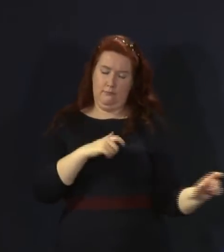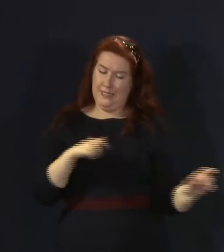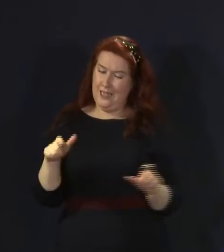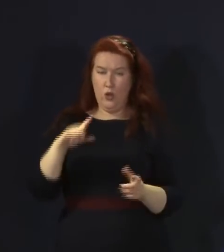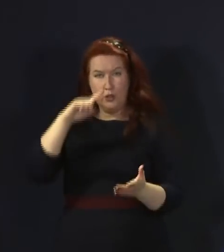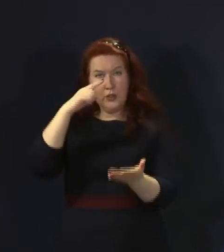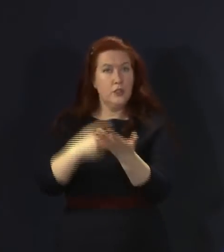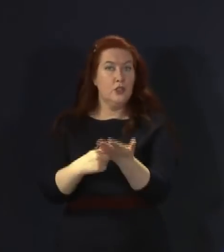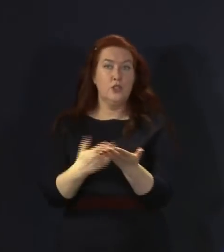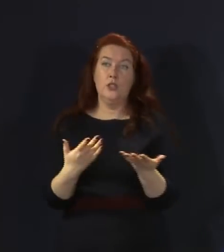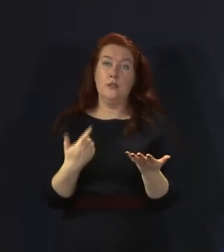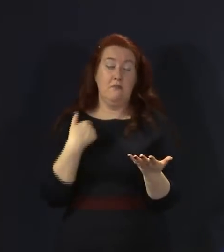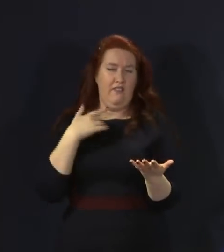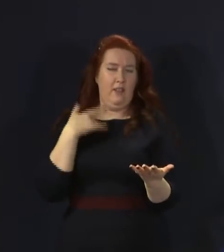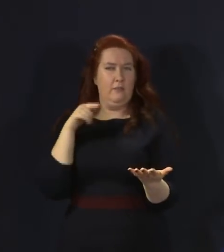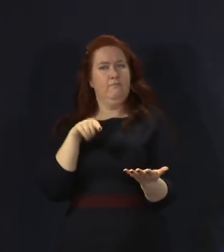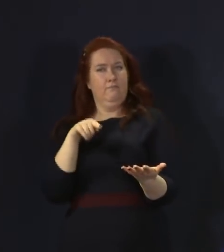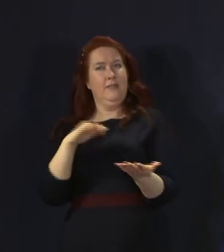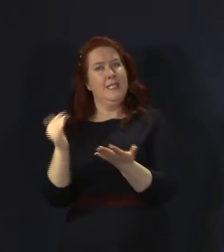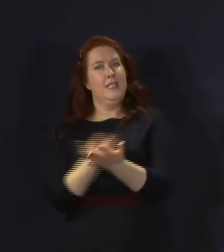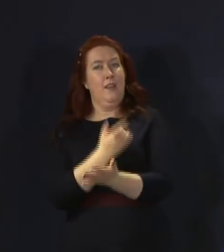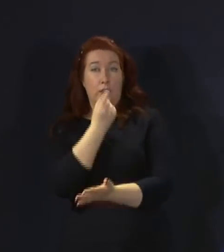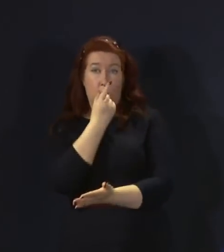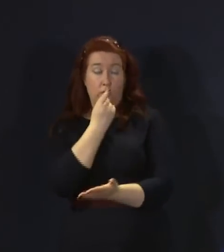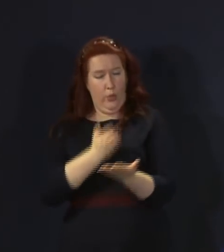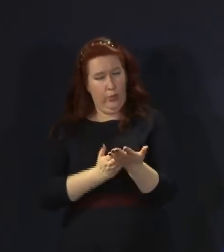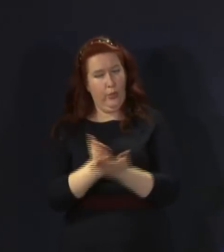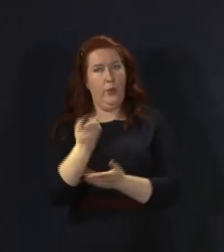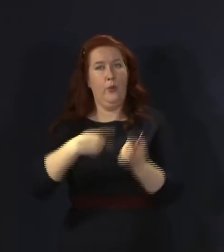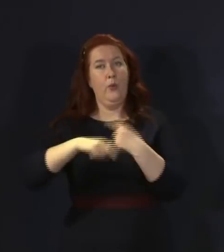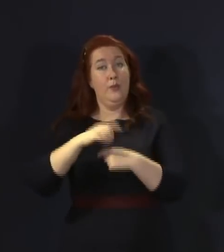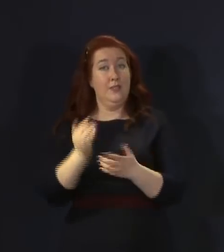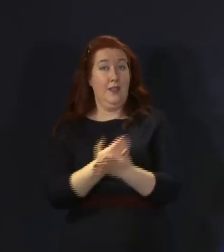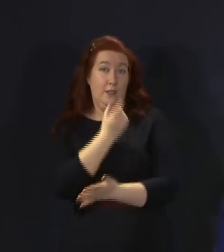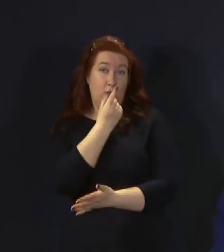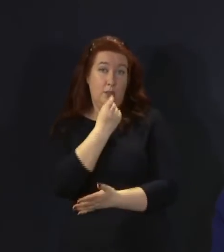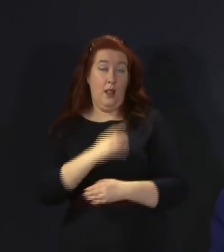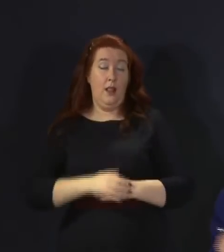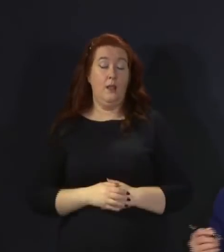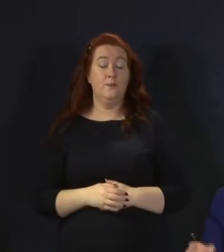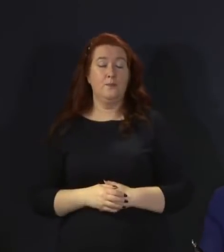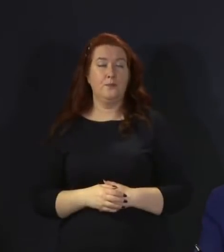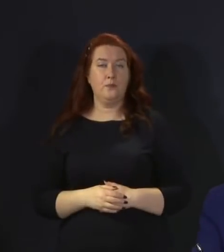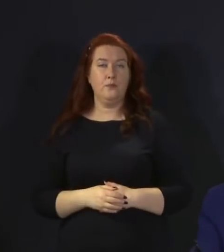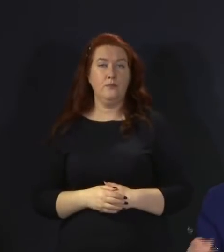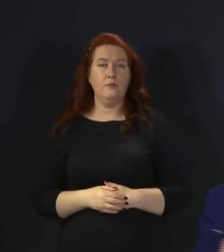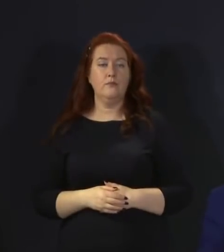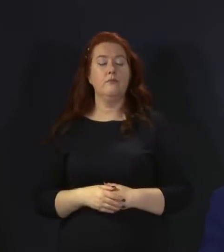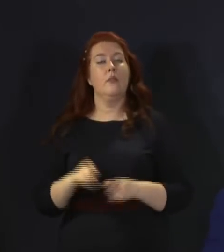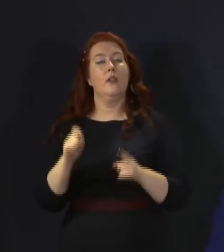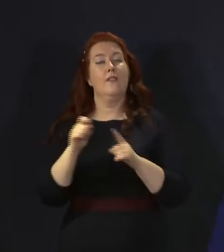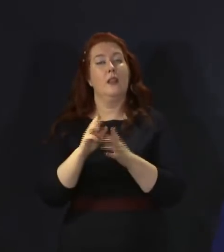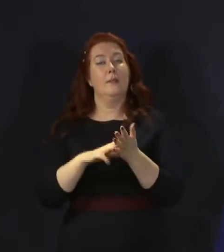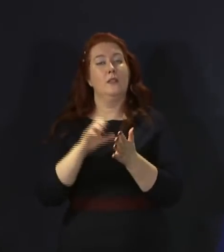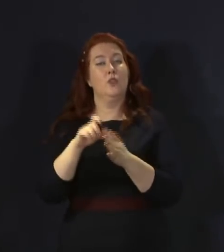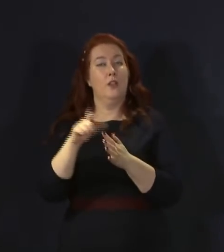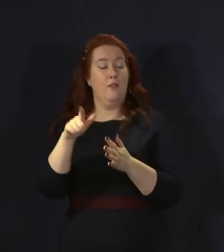that I think are as safe as possible and will get us through this as safely as possible. Phil McDonald from Global